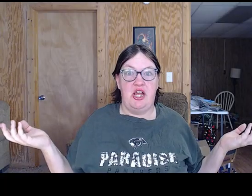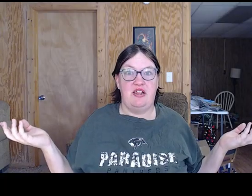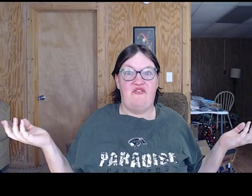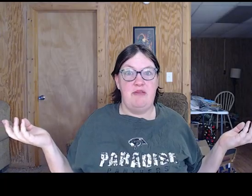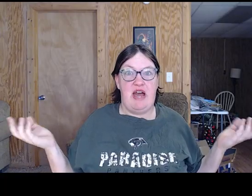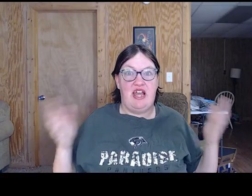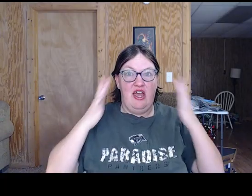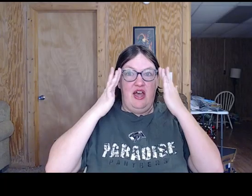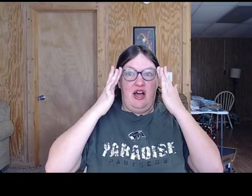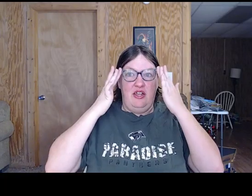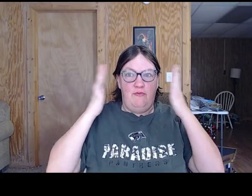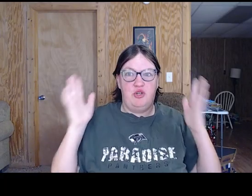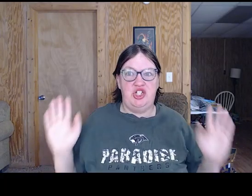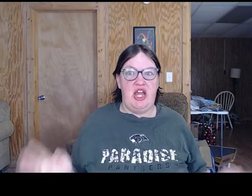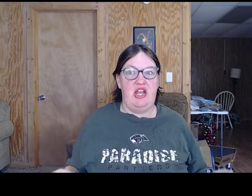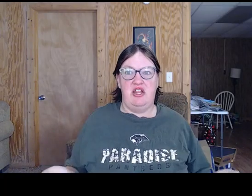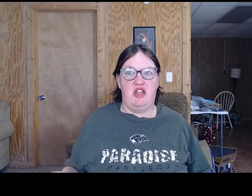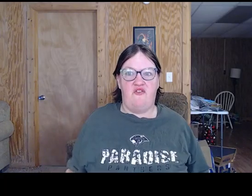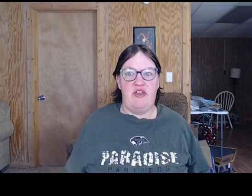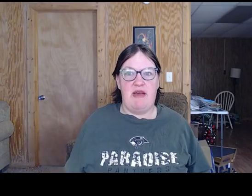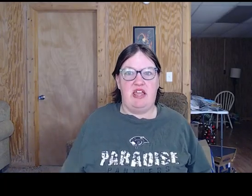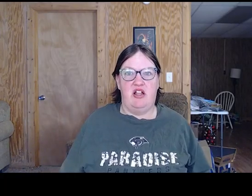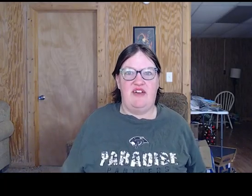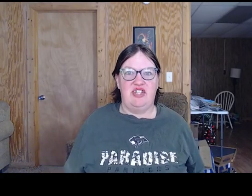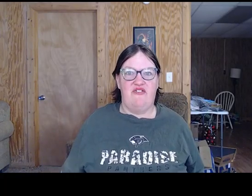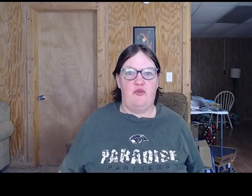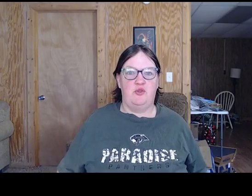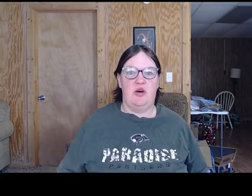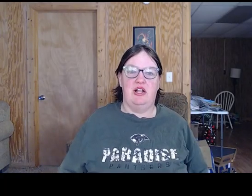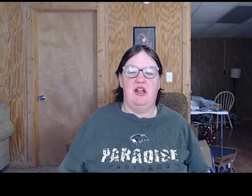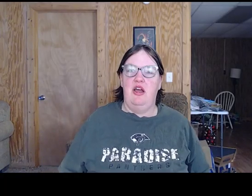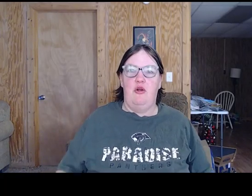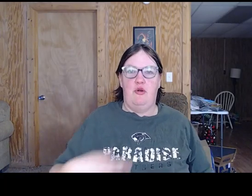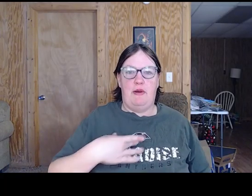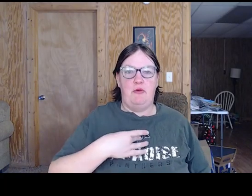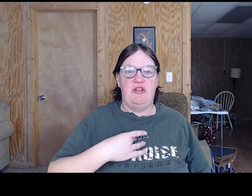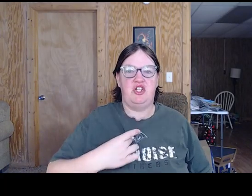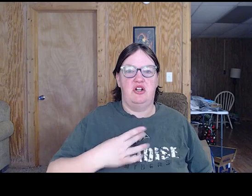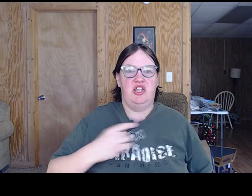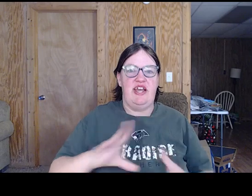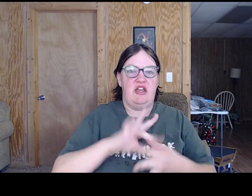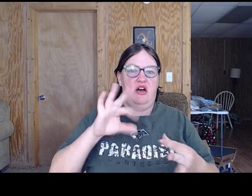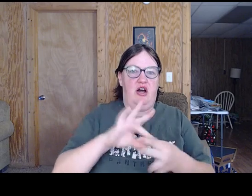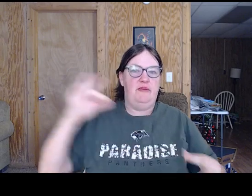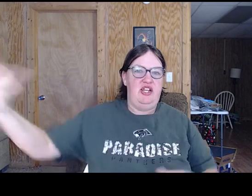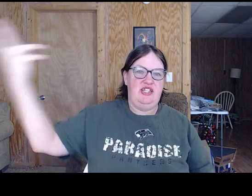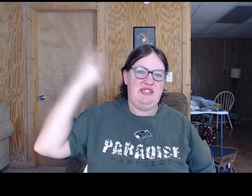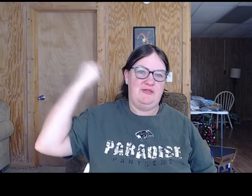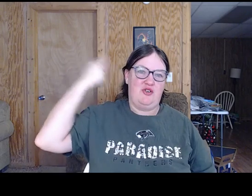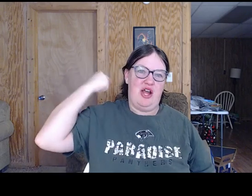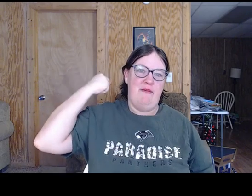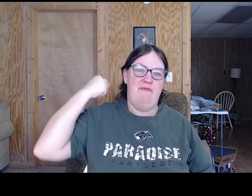the feedback. I appreciate any other feedback y'all have to give as well. Remember, be sure to like, comment, and subscribe